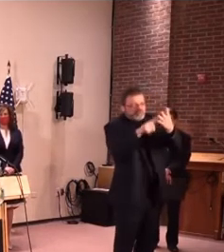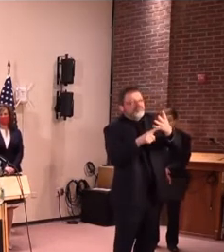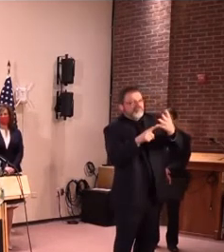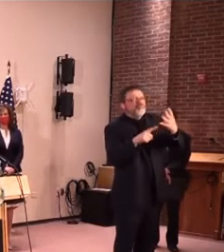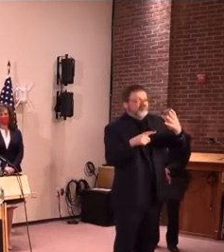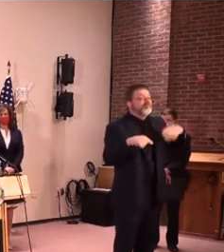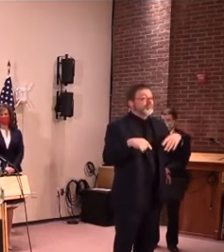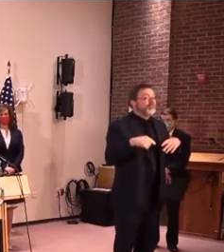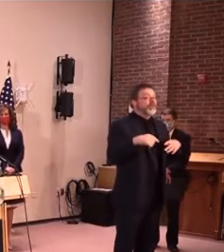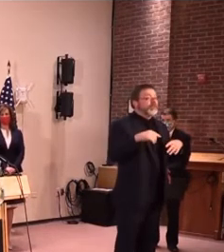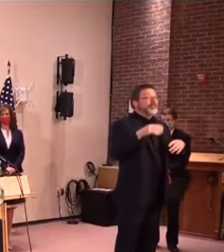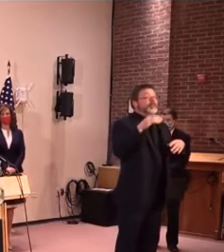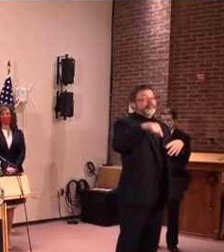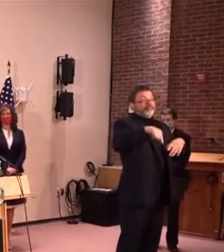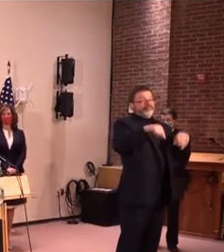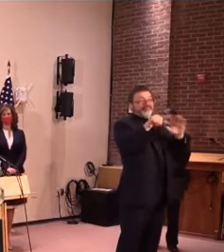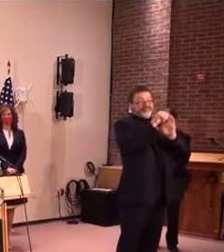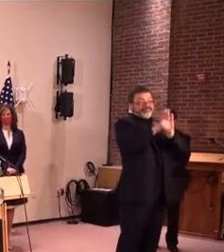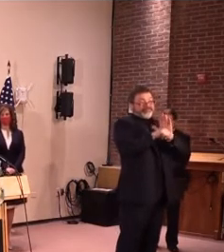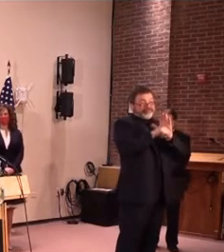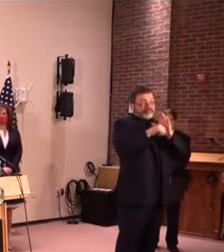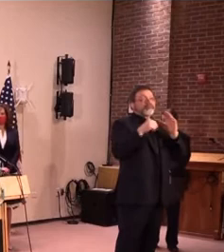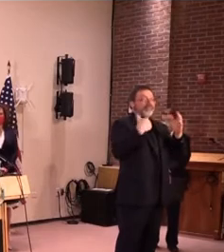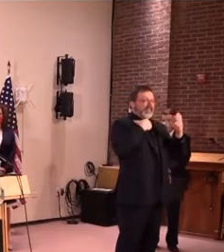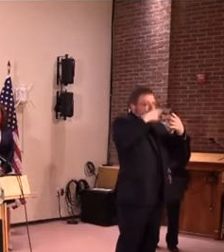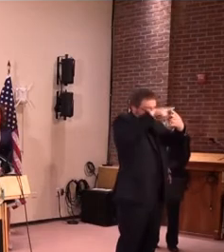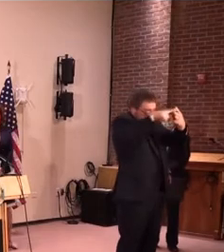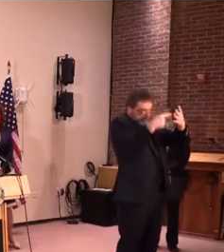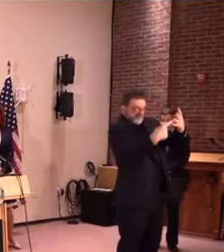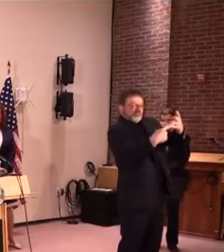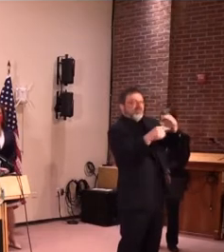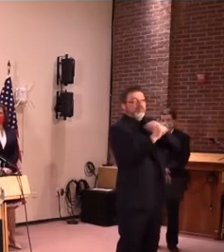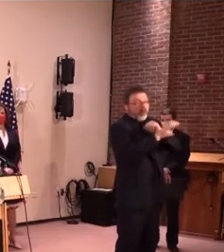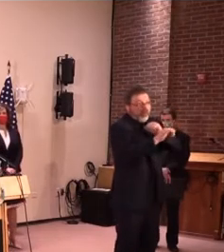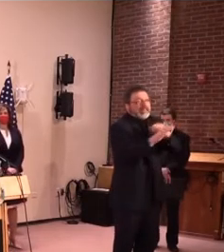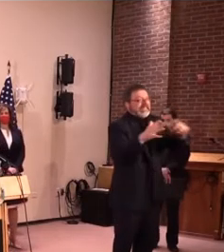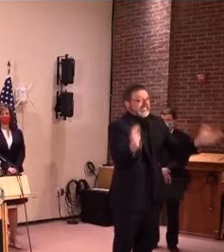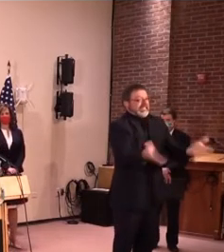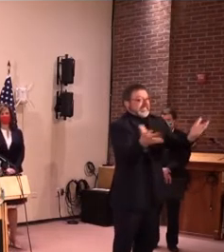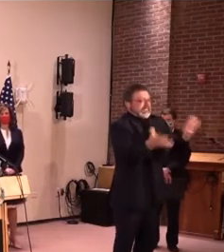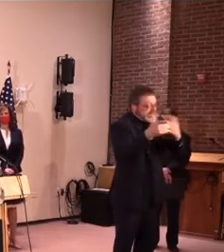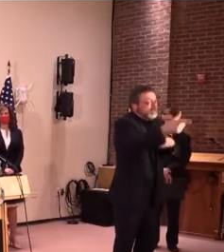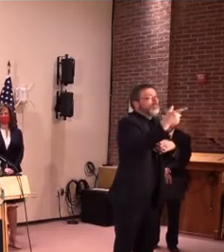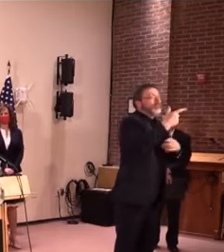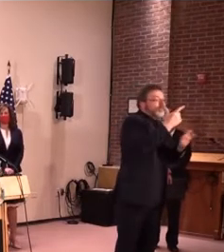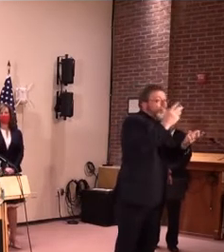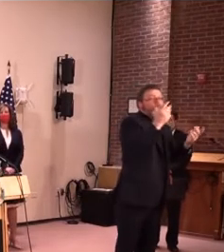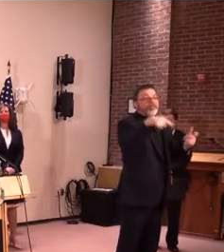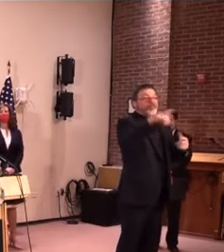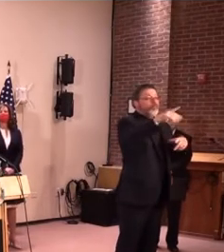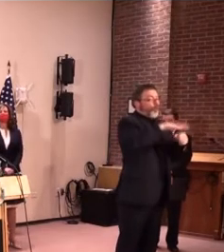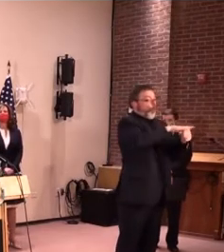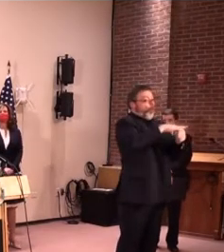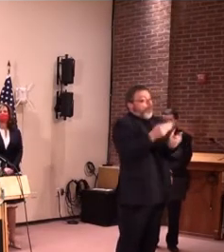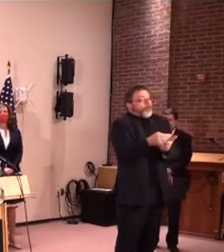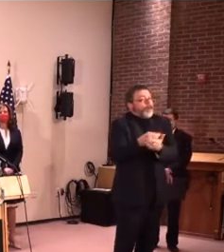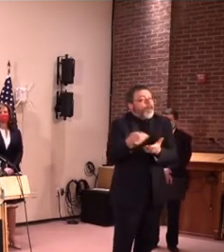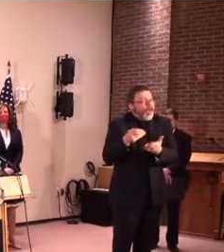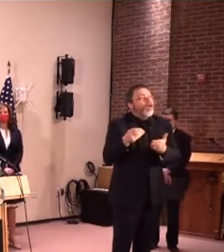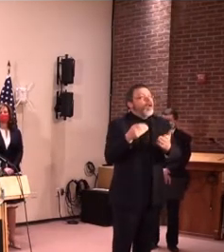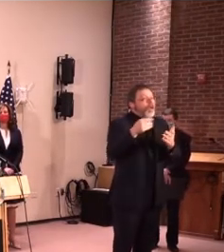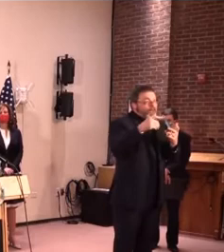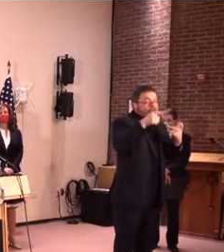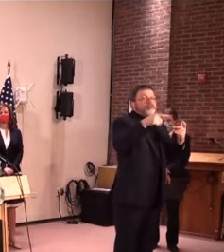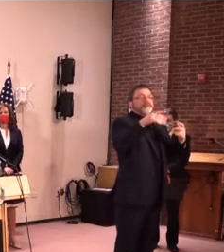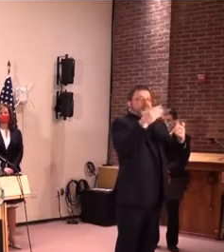marketing campaign to jumpstart local buying and exploring our state. Phase two,